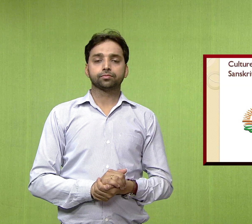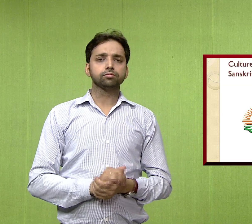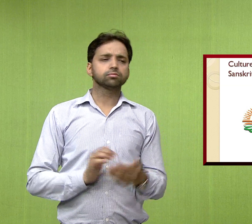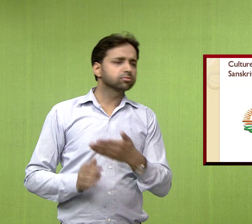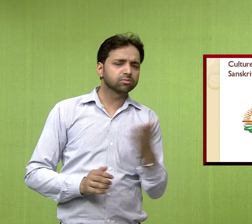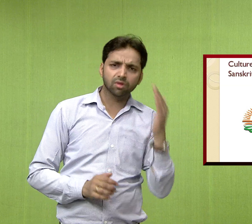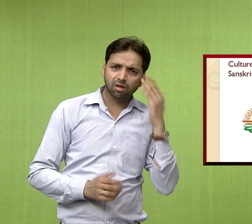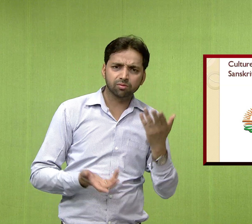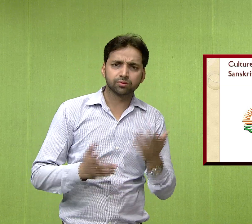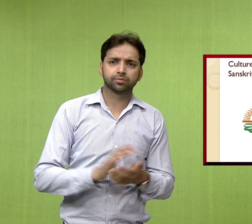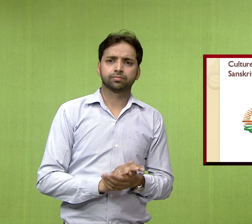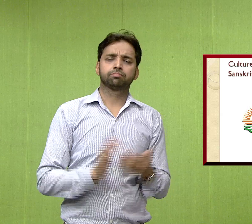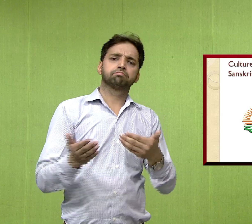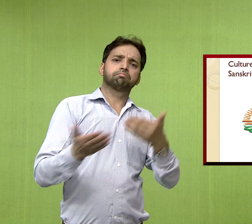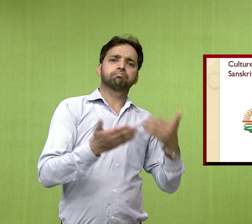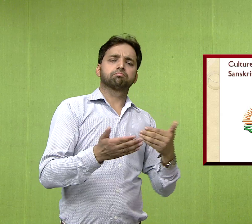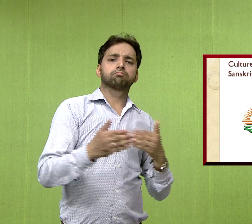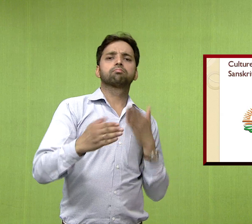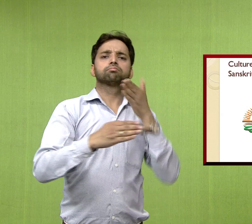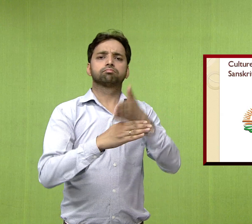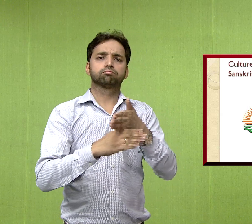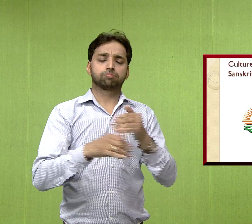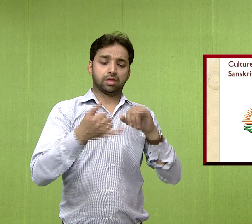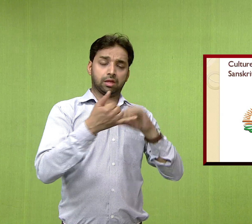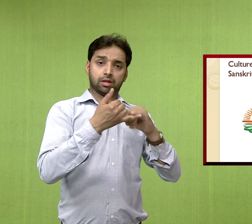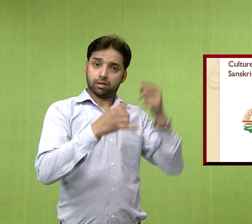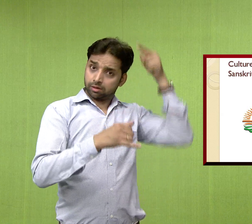Have you ever come across this word in your books?